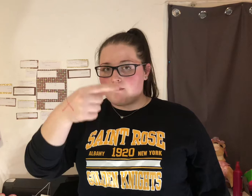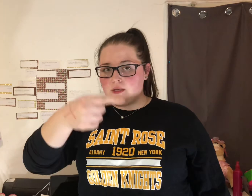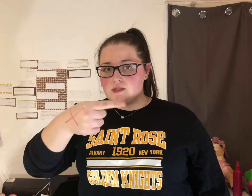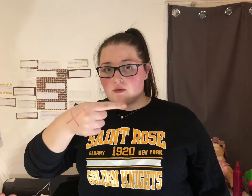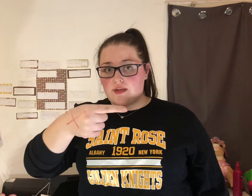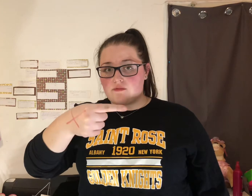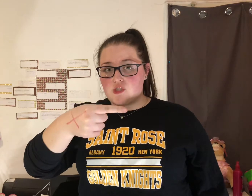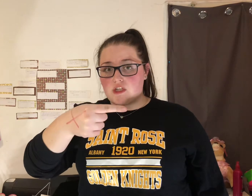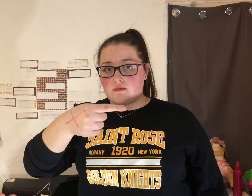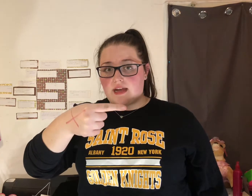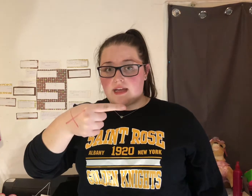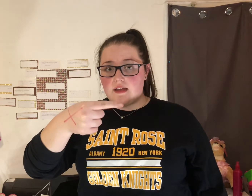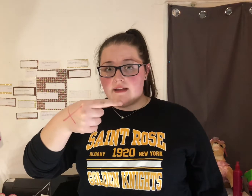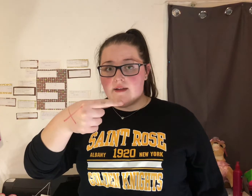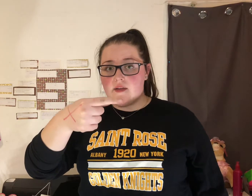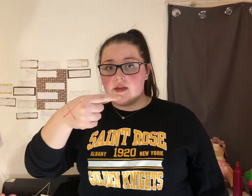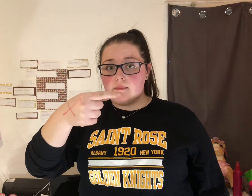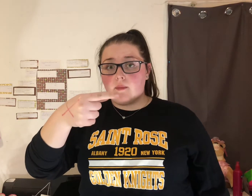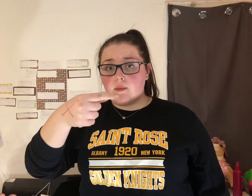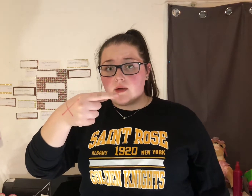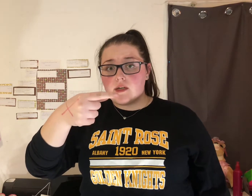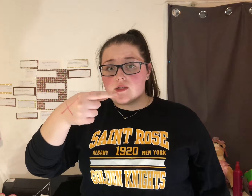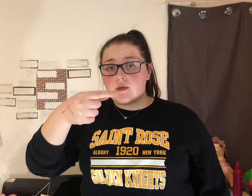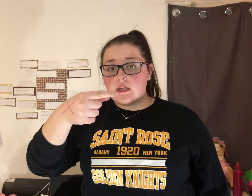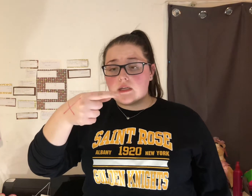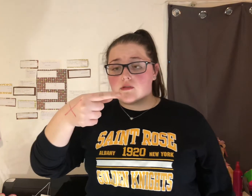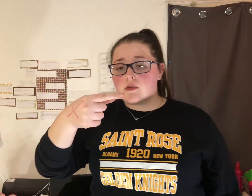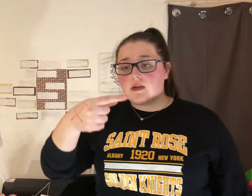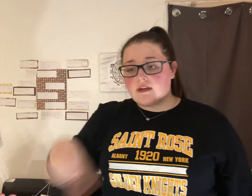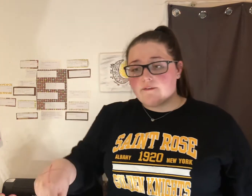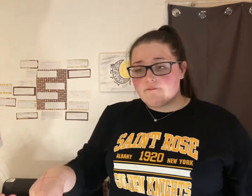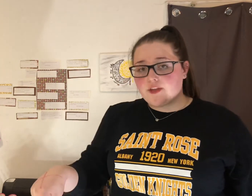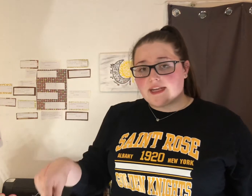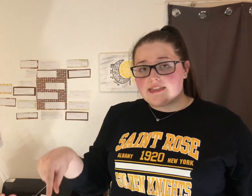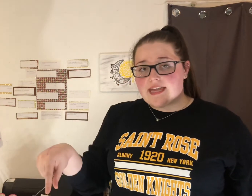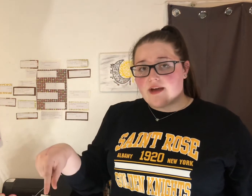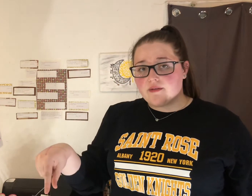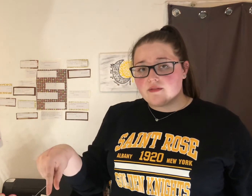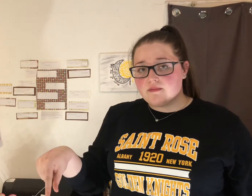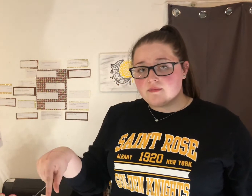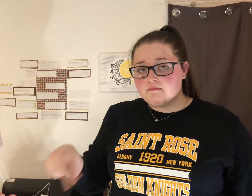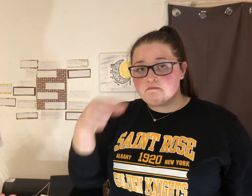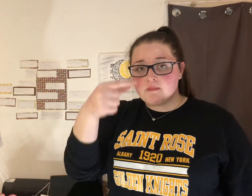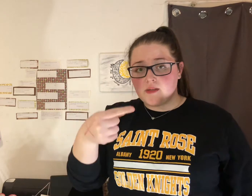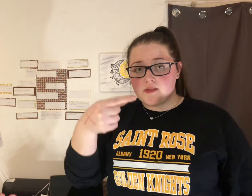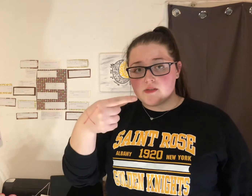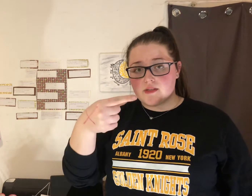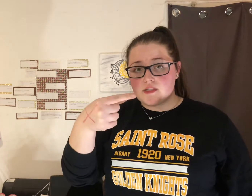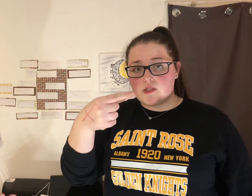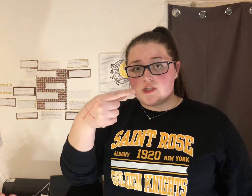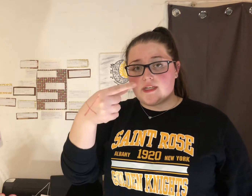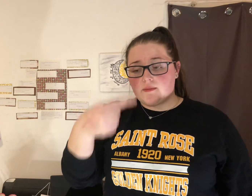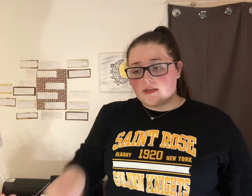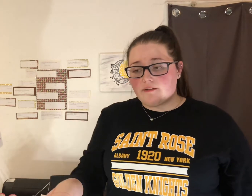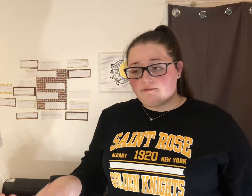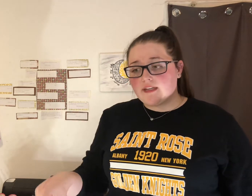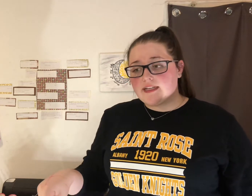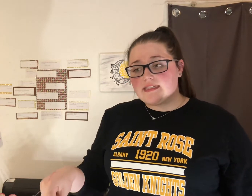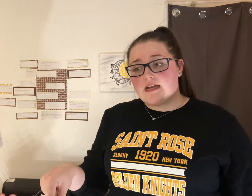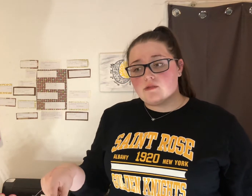So we have G, right? But we want to do Q. So we're gonna flick it down. So this is G, and we're going to flick it down to